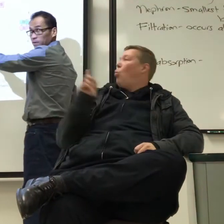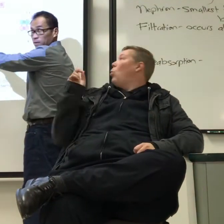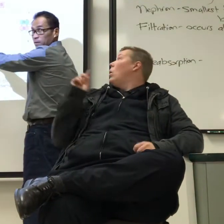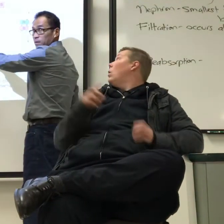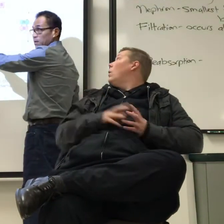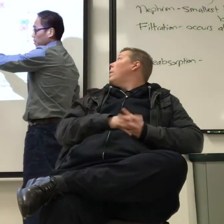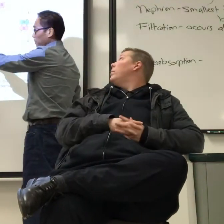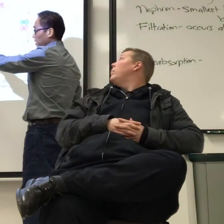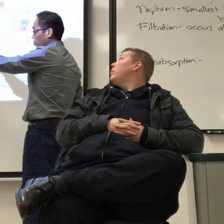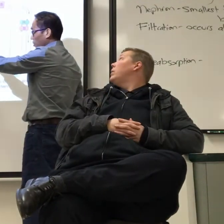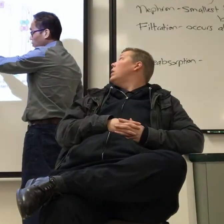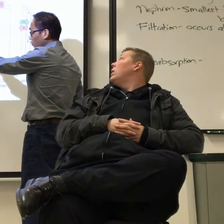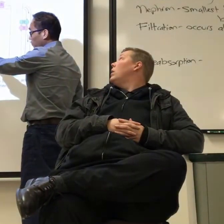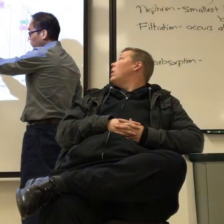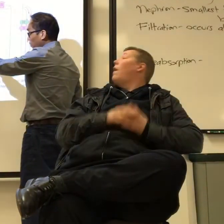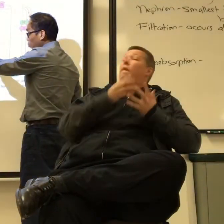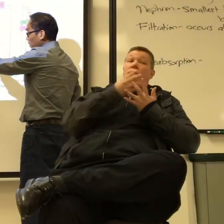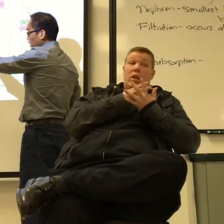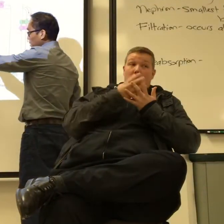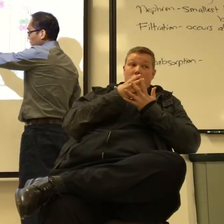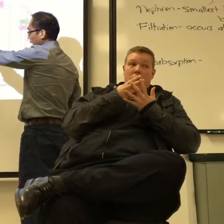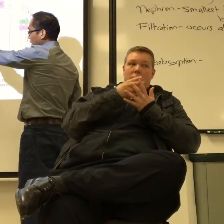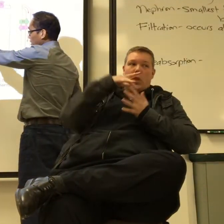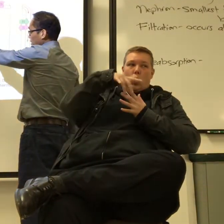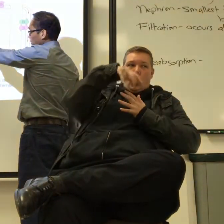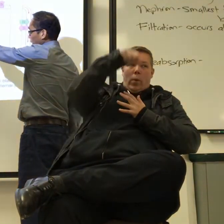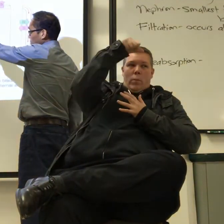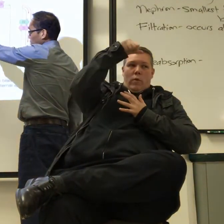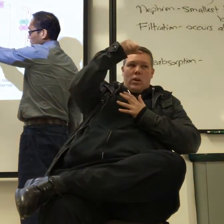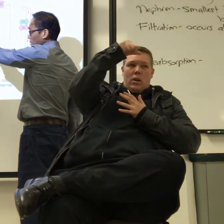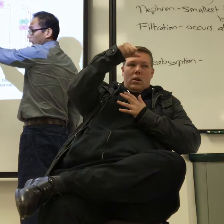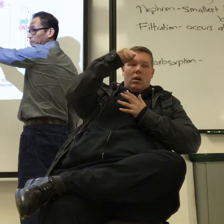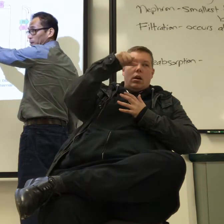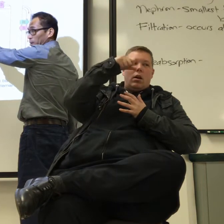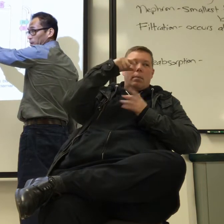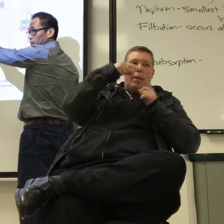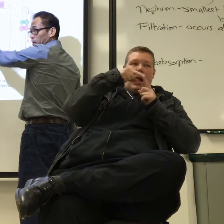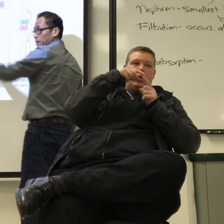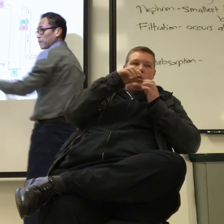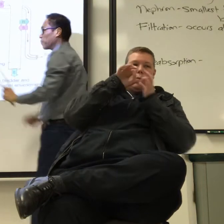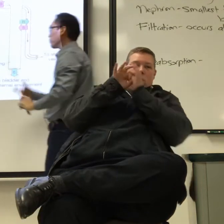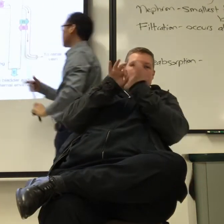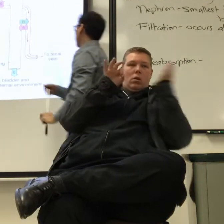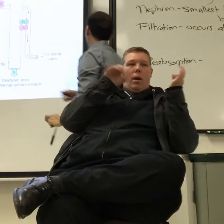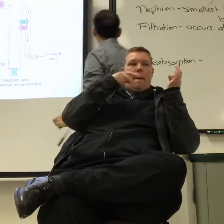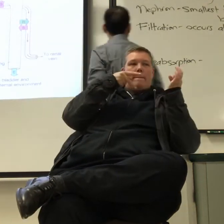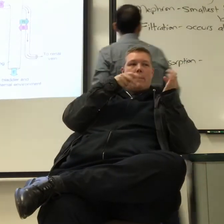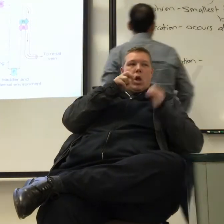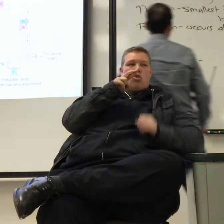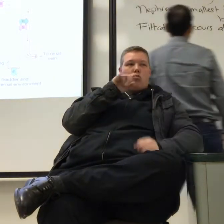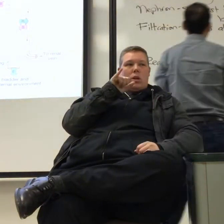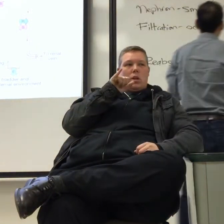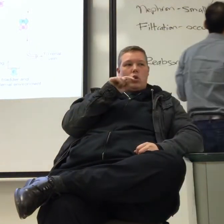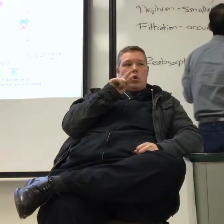filtered, but then you remove it from the lumen back into this paratubular capillary.